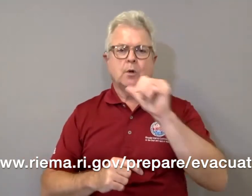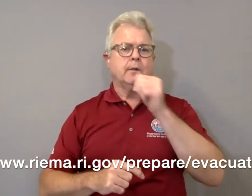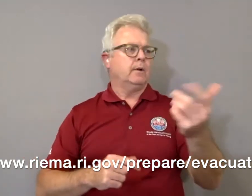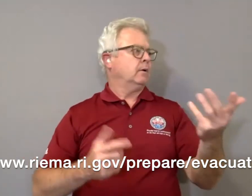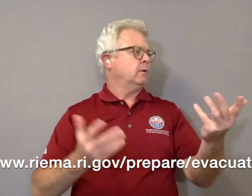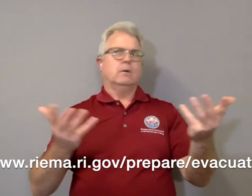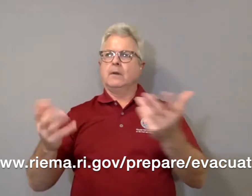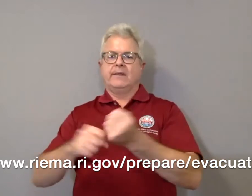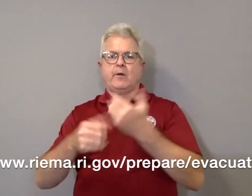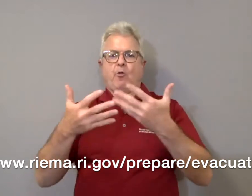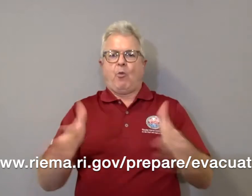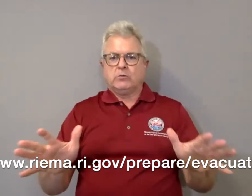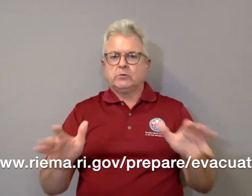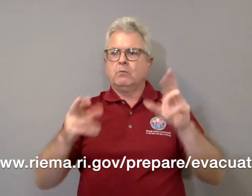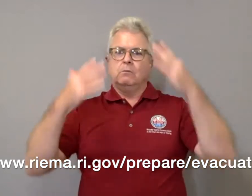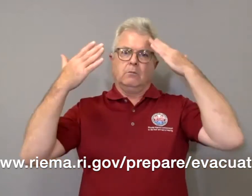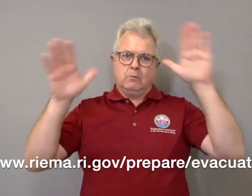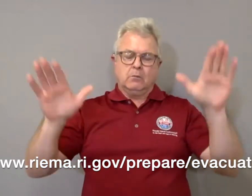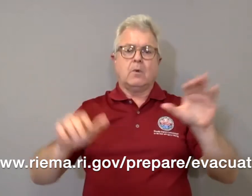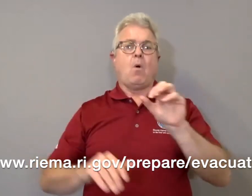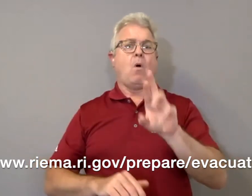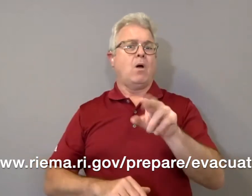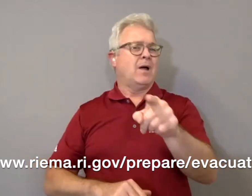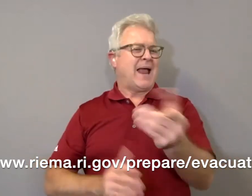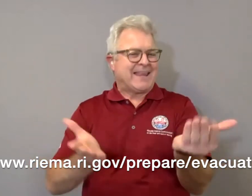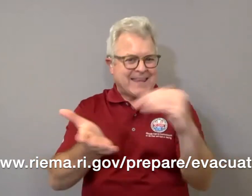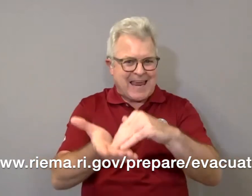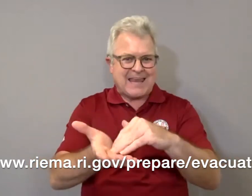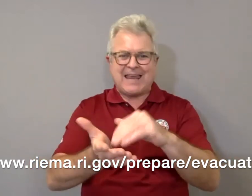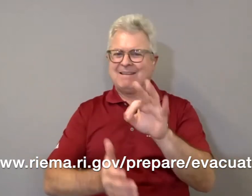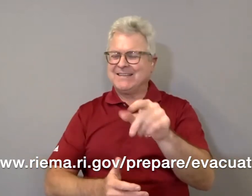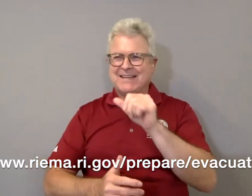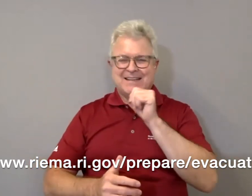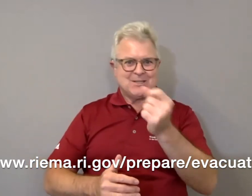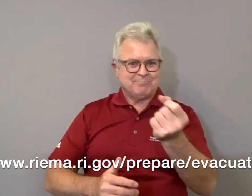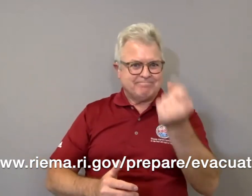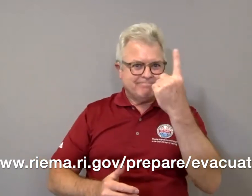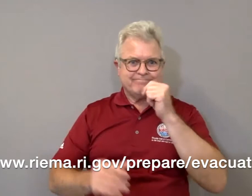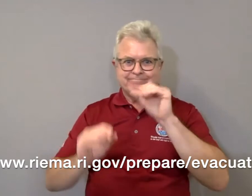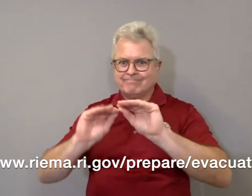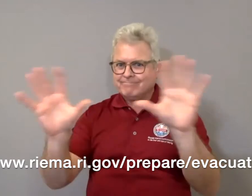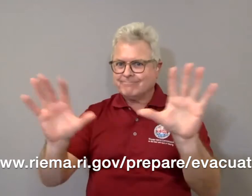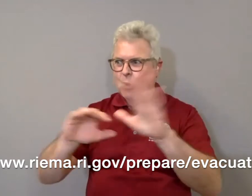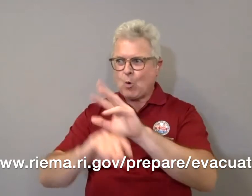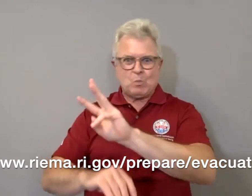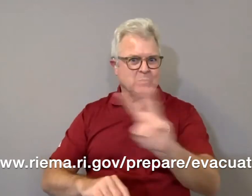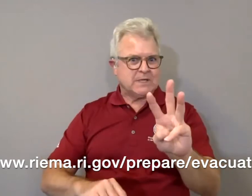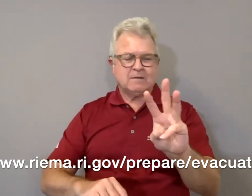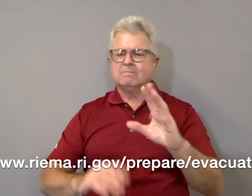of where to go in case of a need. Don't want you to be lost or unaware. So again, if you are not